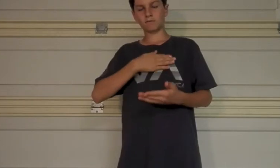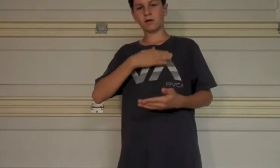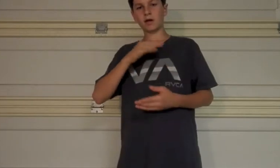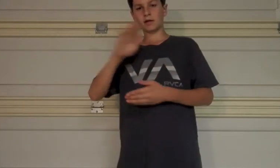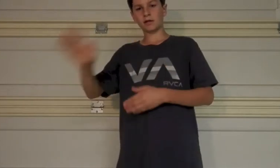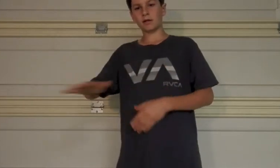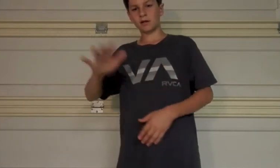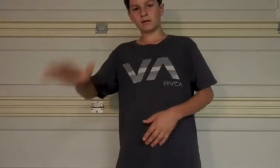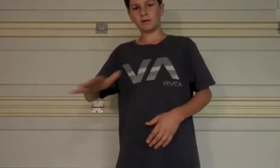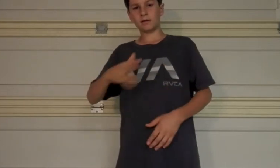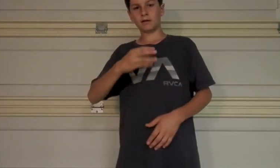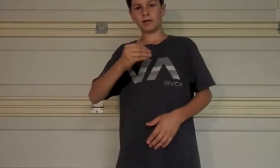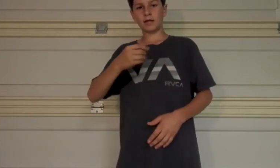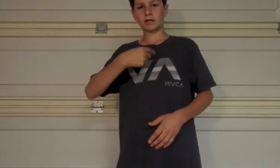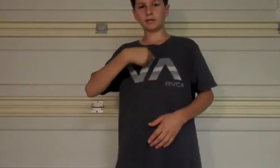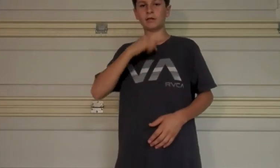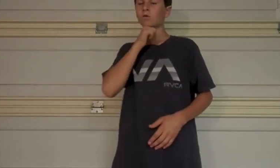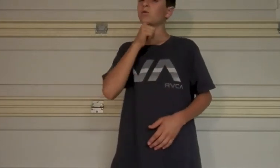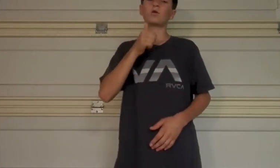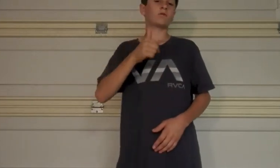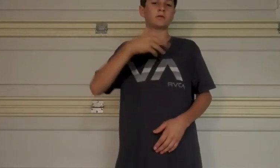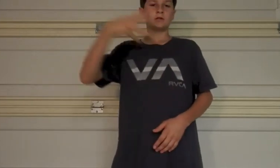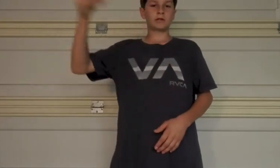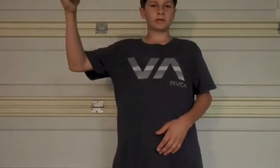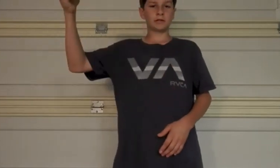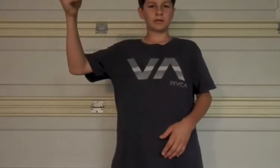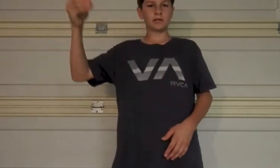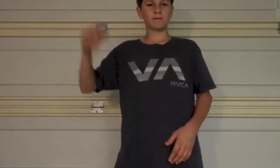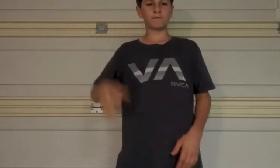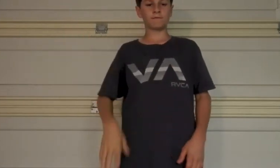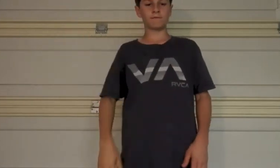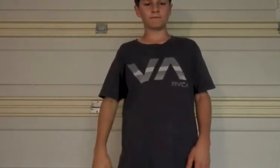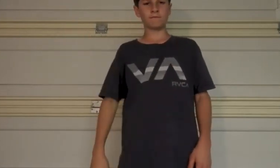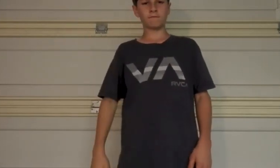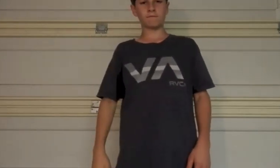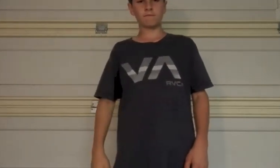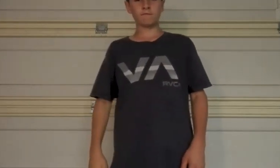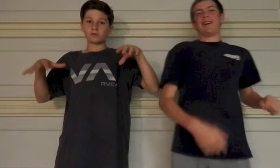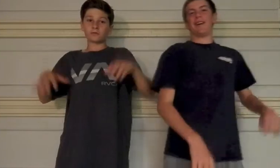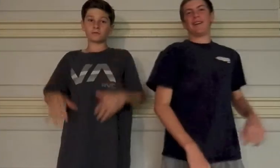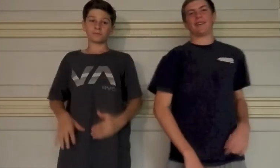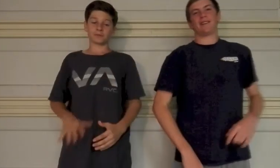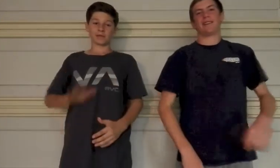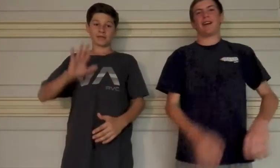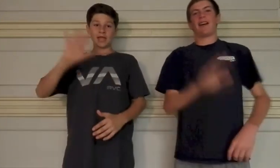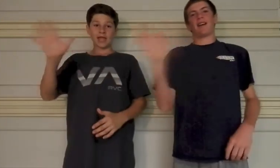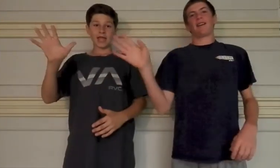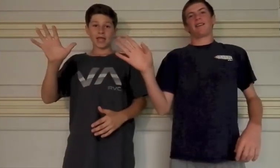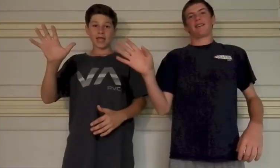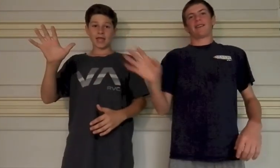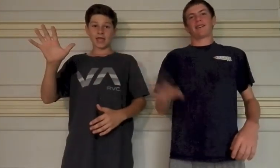my ground, and I won't back down.